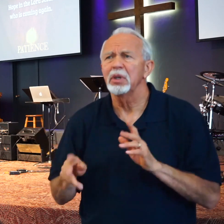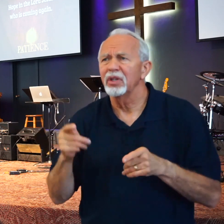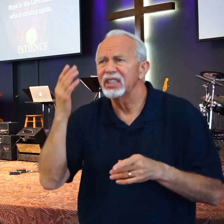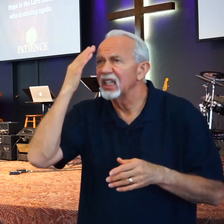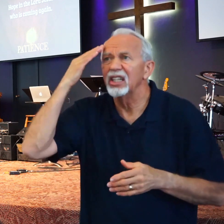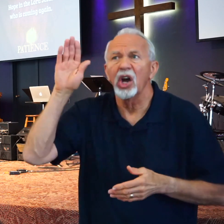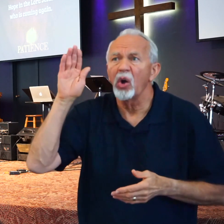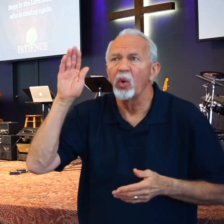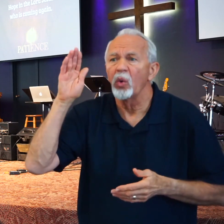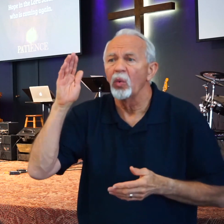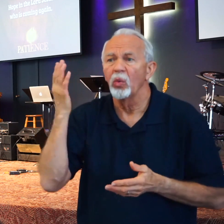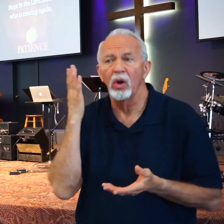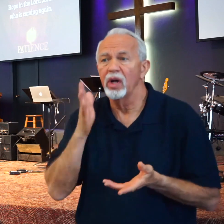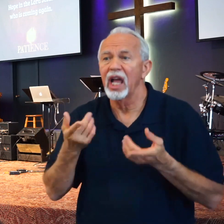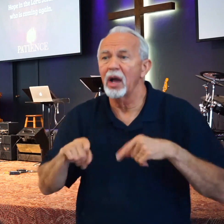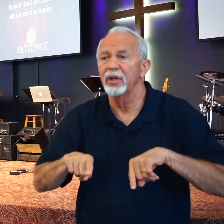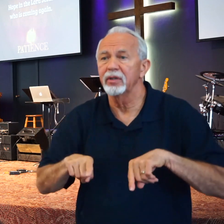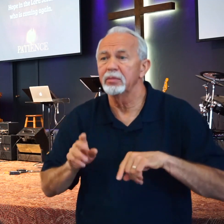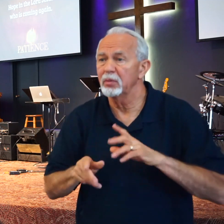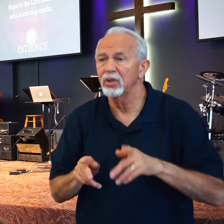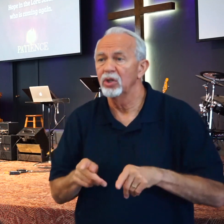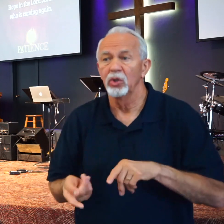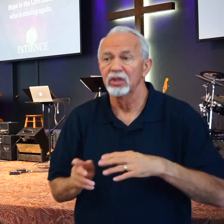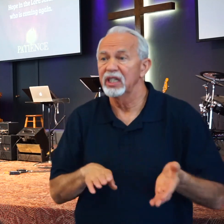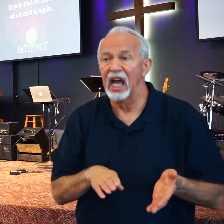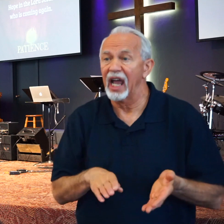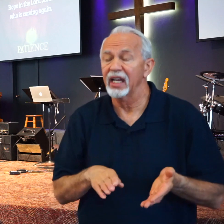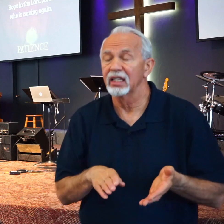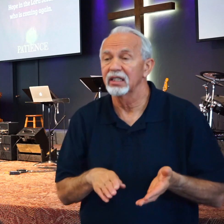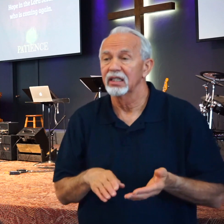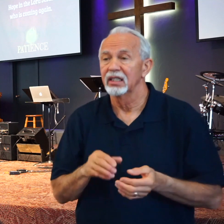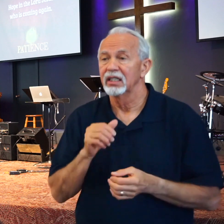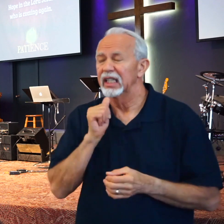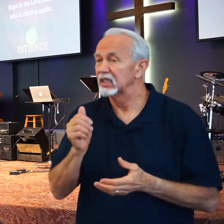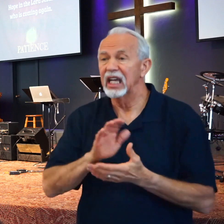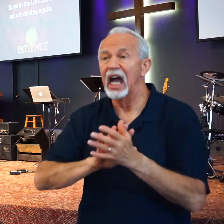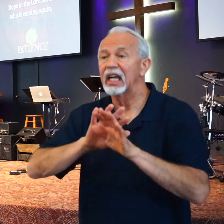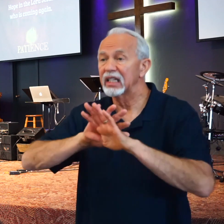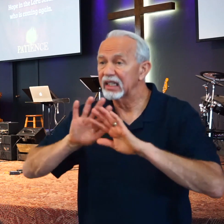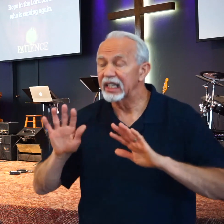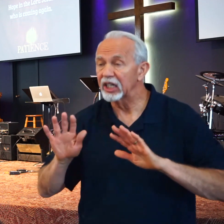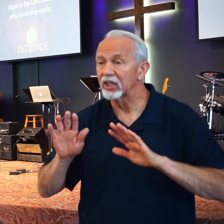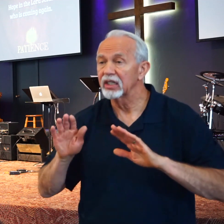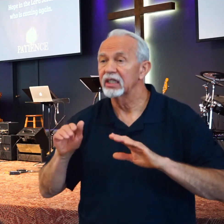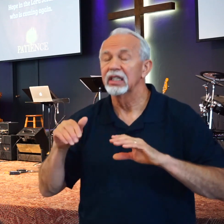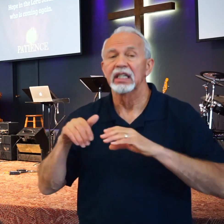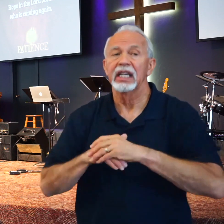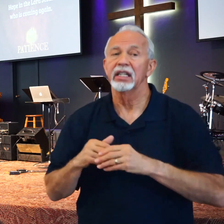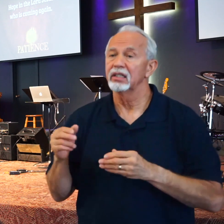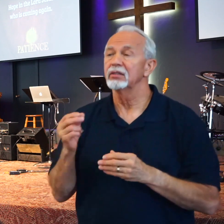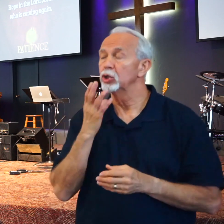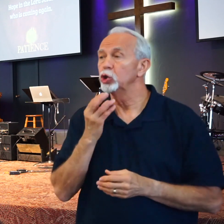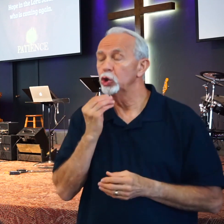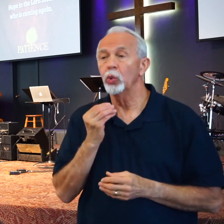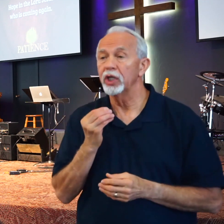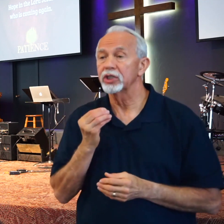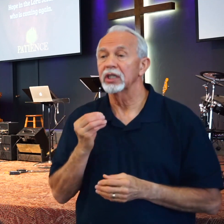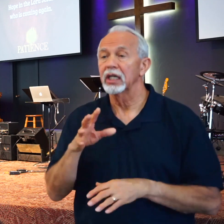There's even ambiguity, or it's unclear in current Jewish belief as well, even